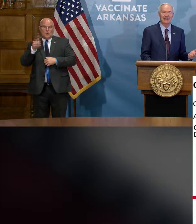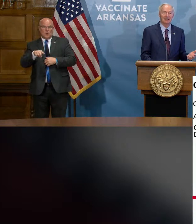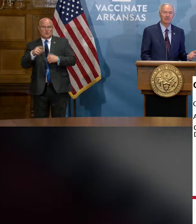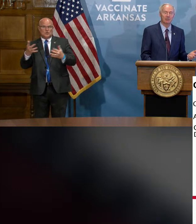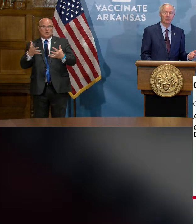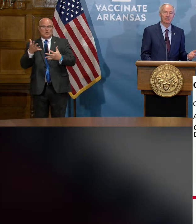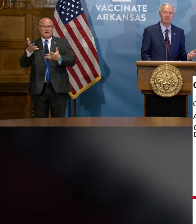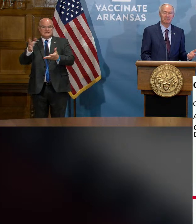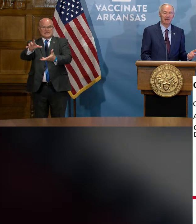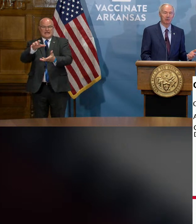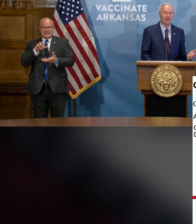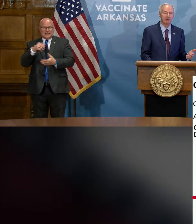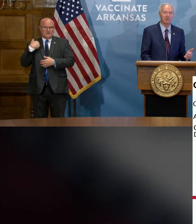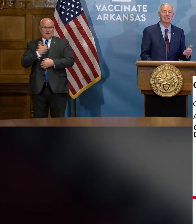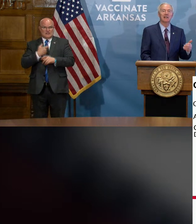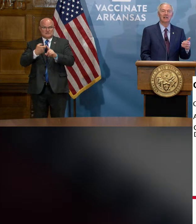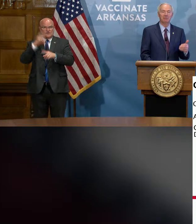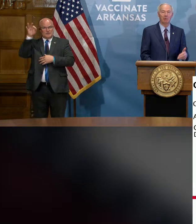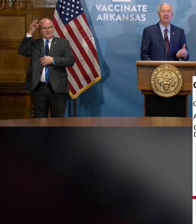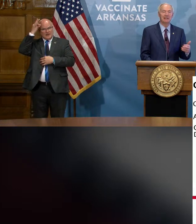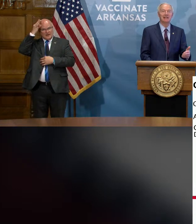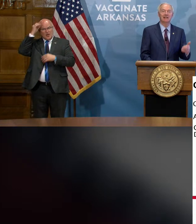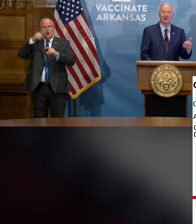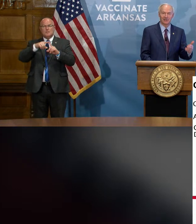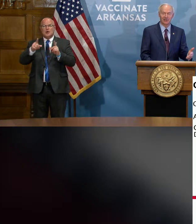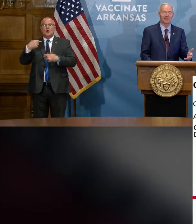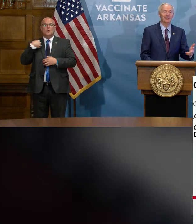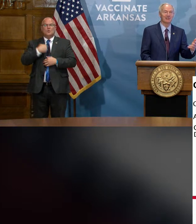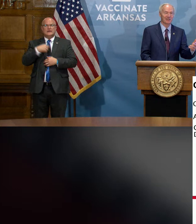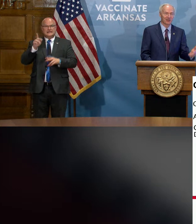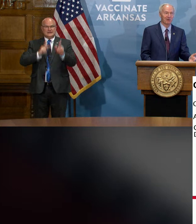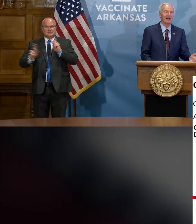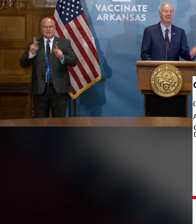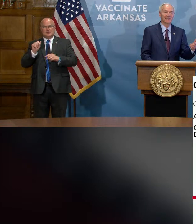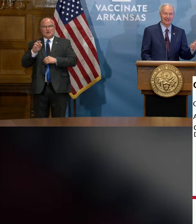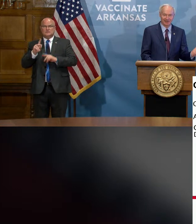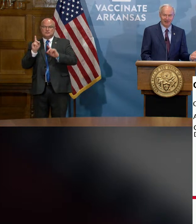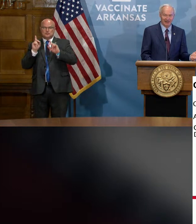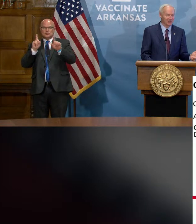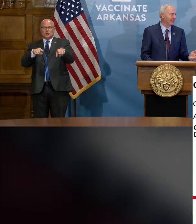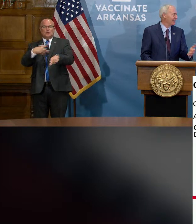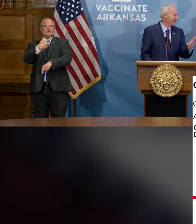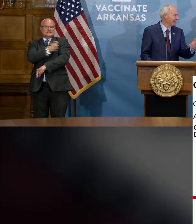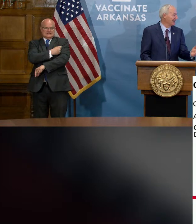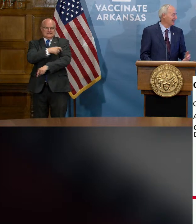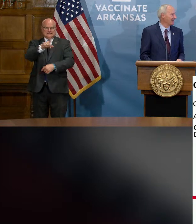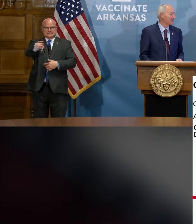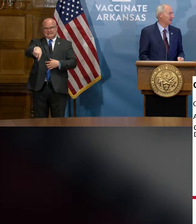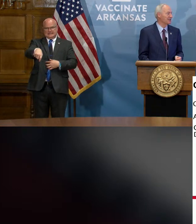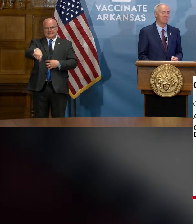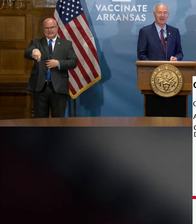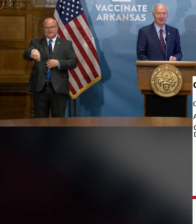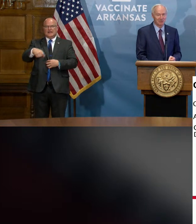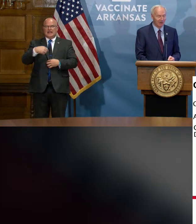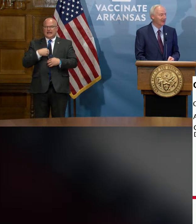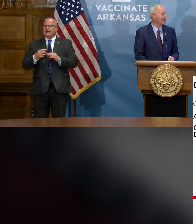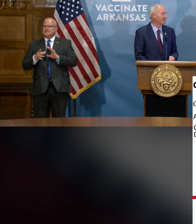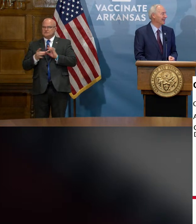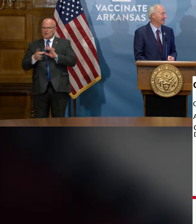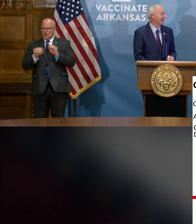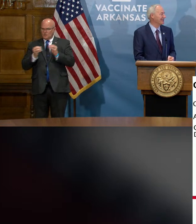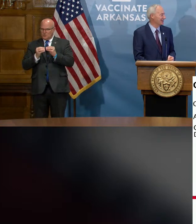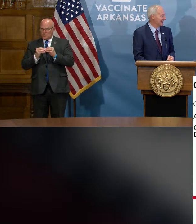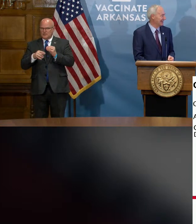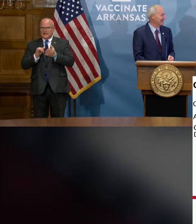what's allocated to us in the federal government, but we need our citizens to go out and get vaccinated, and I'll spend some time